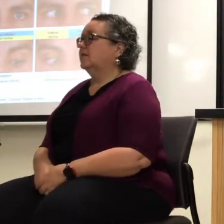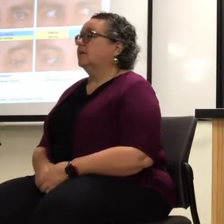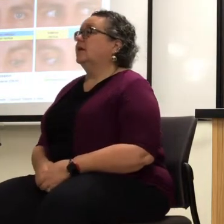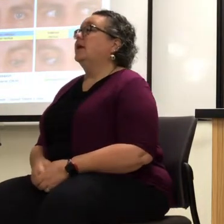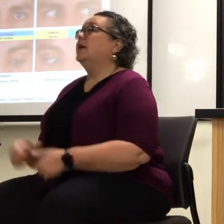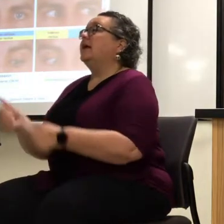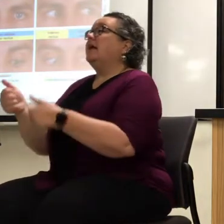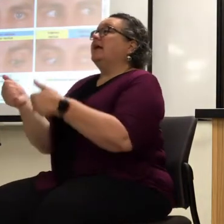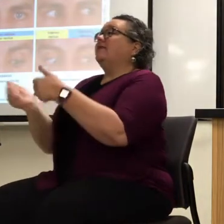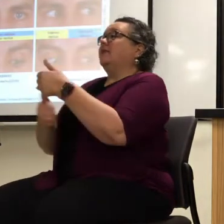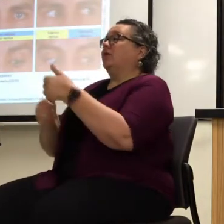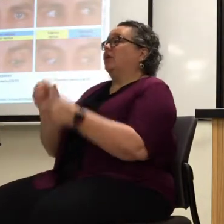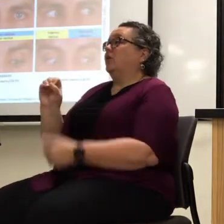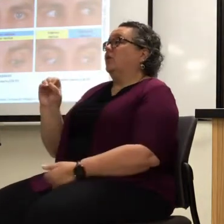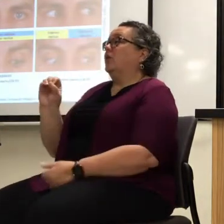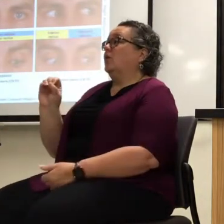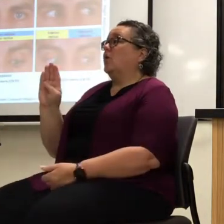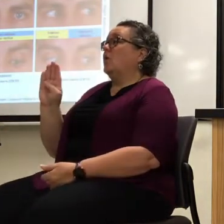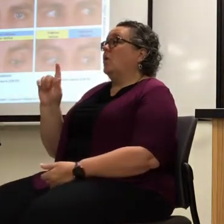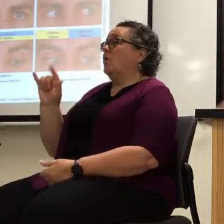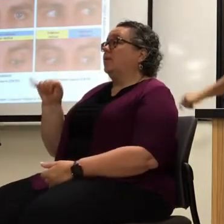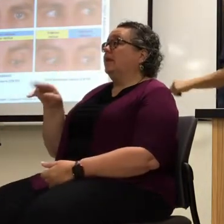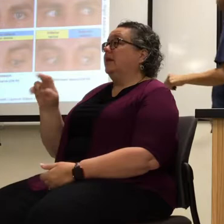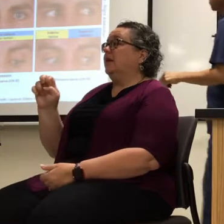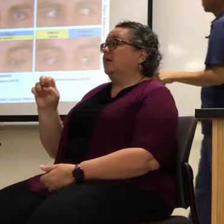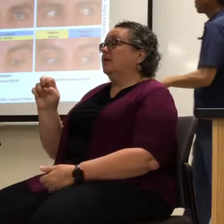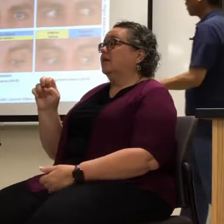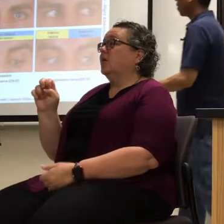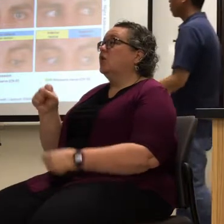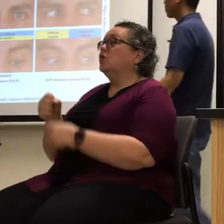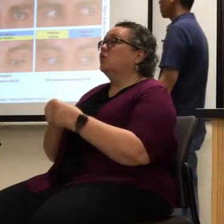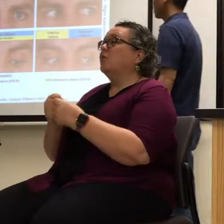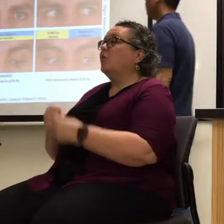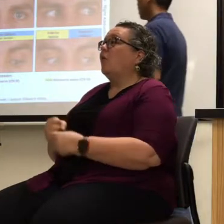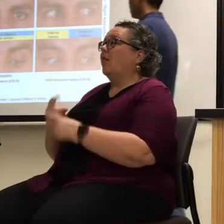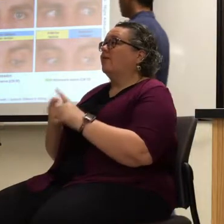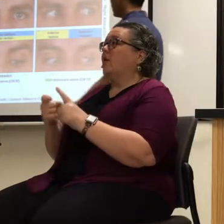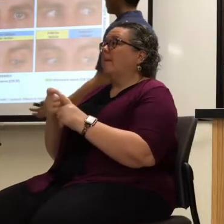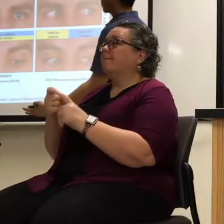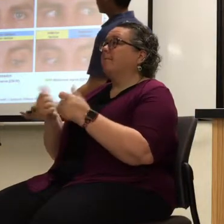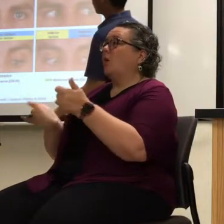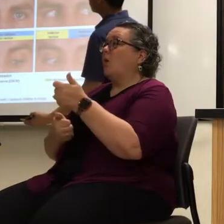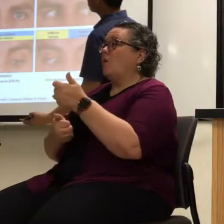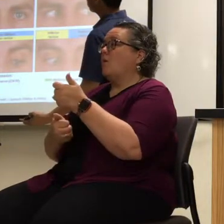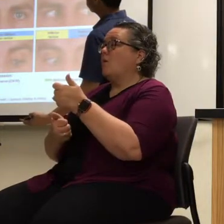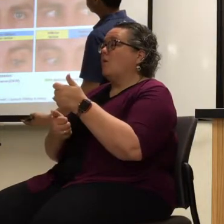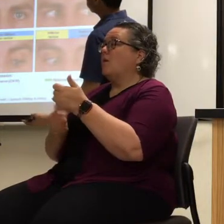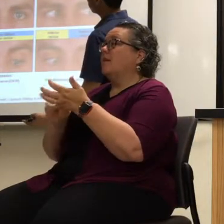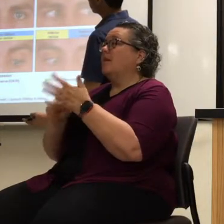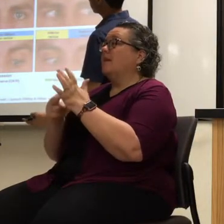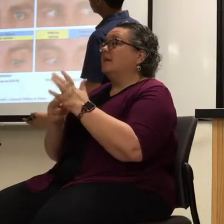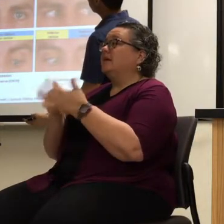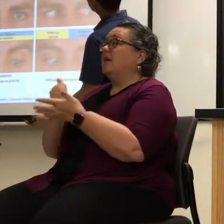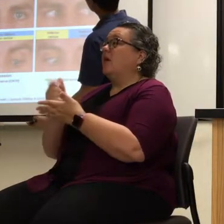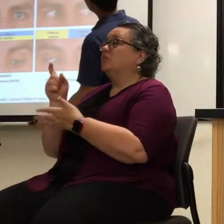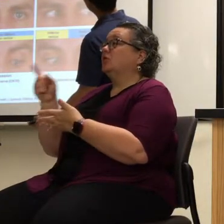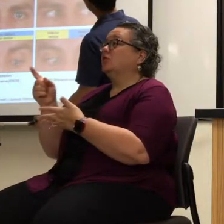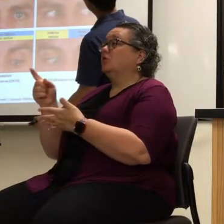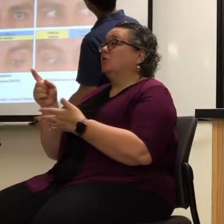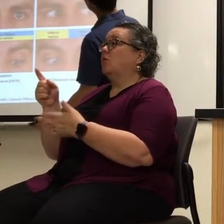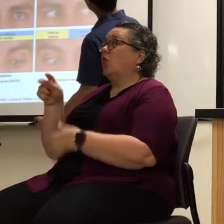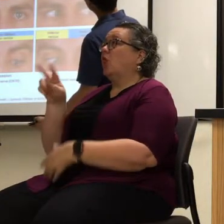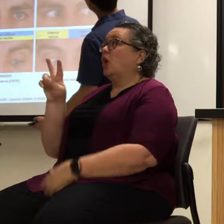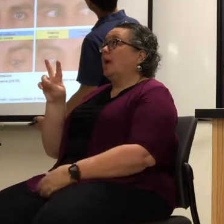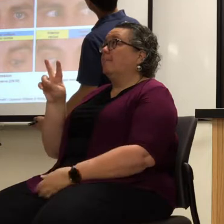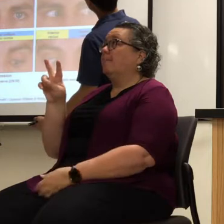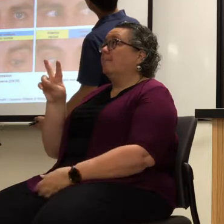Inferior oblique, if you pull from below, it basically helps you look